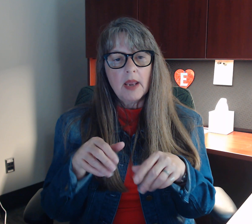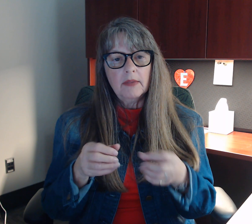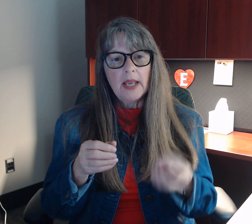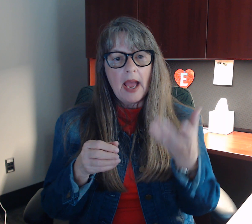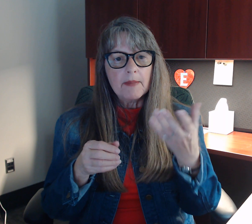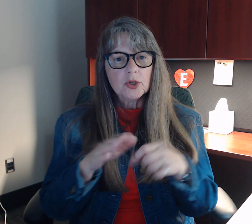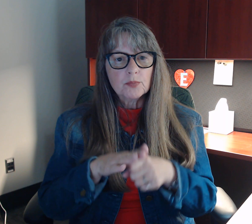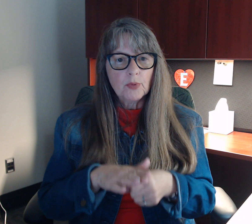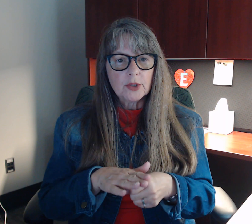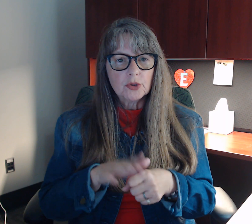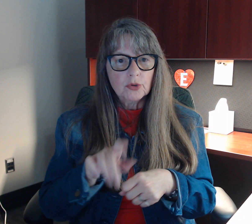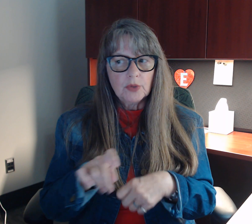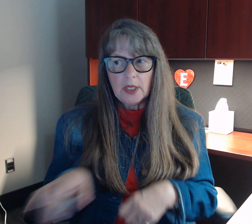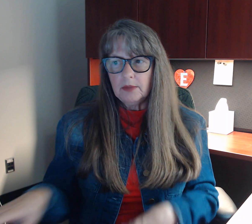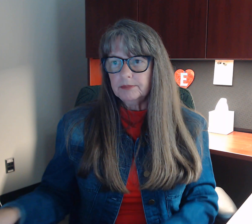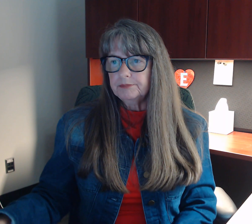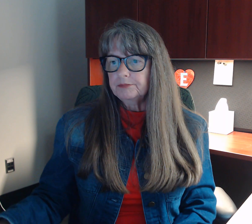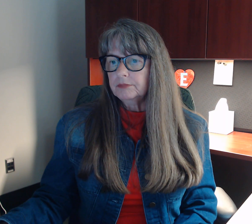then how much pressure you need.